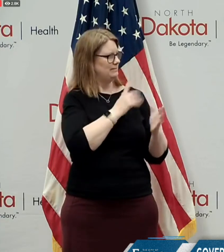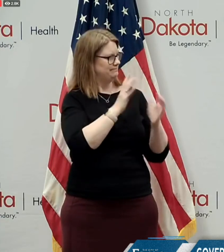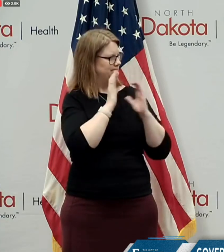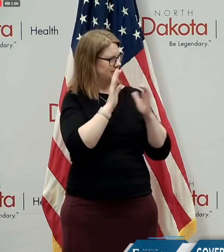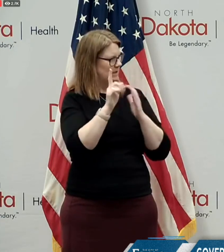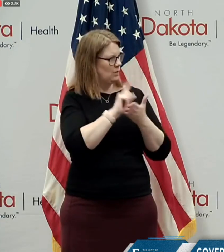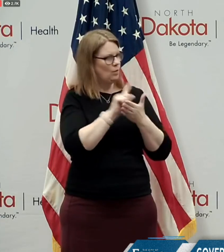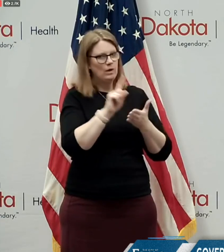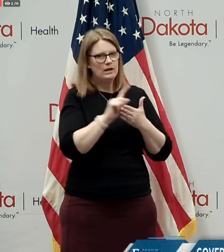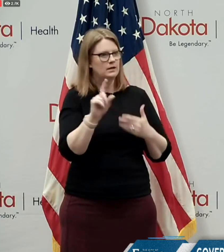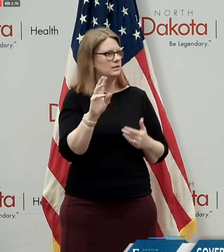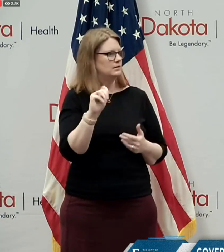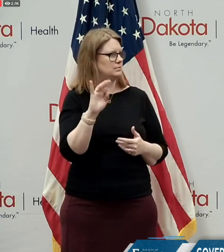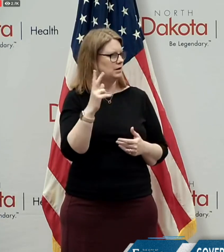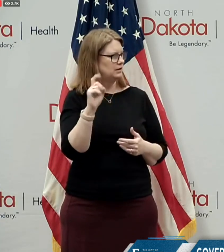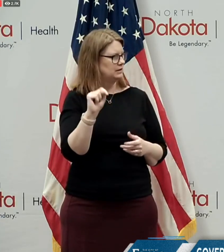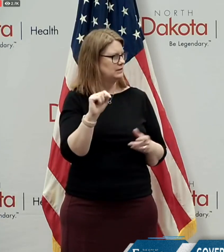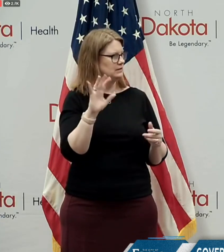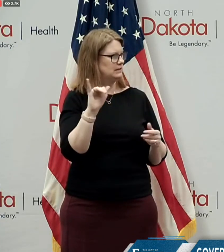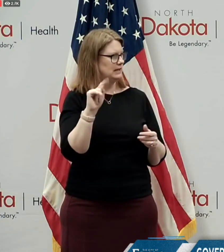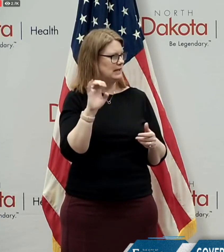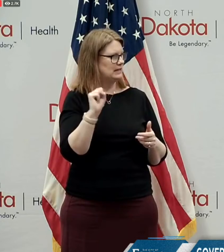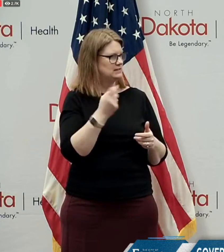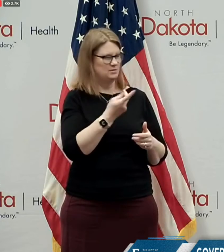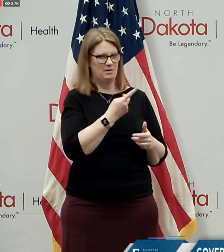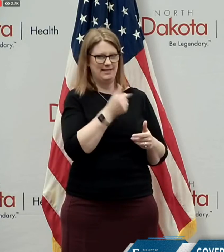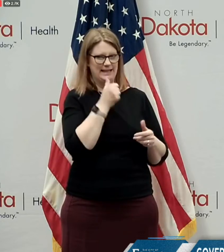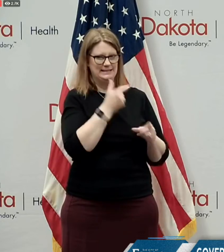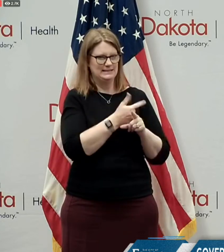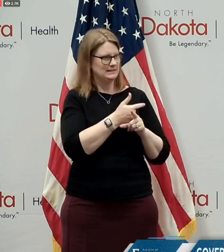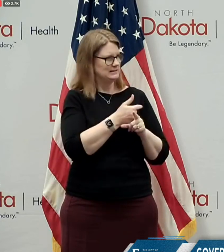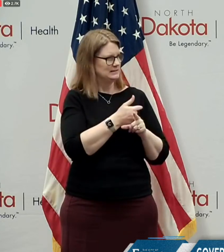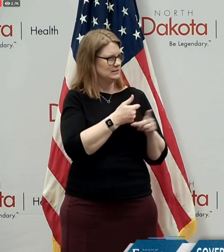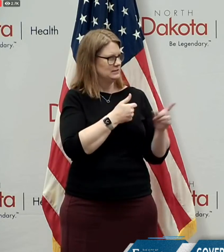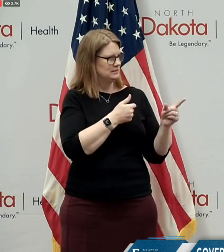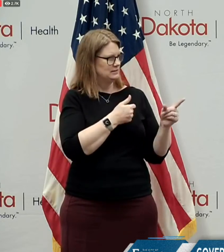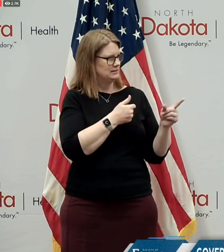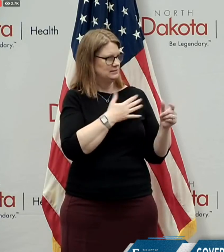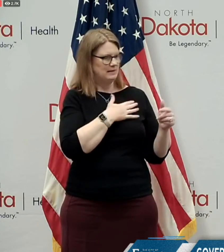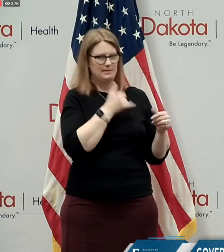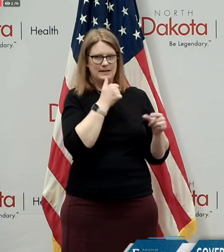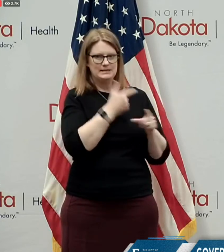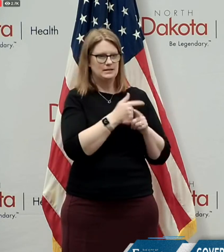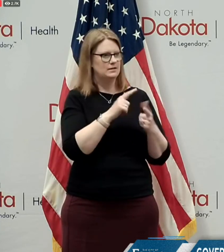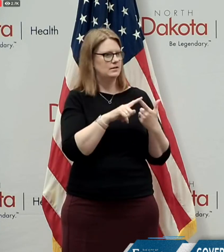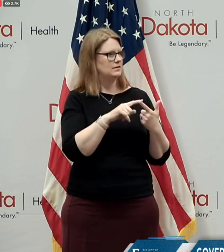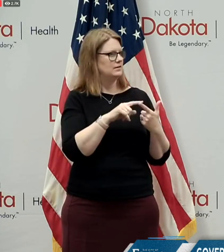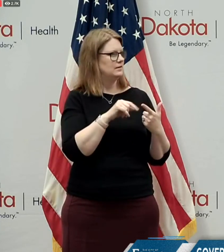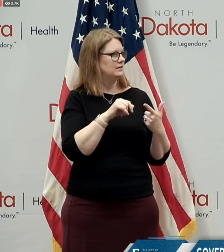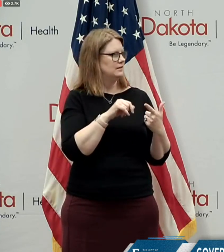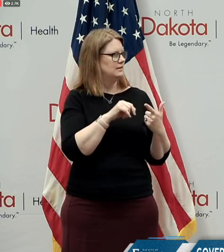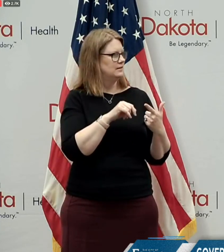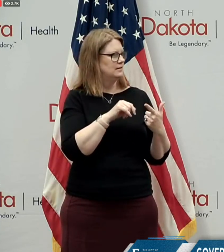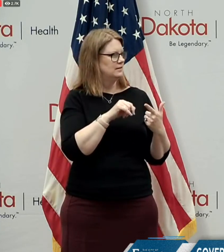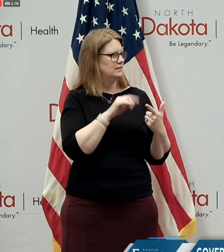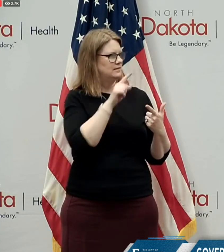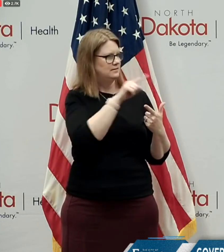team here, Margaret Gates, who is like a sister to me. We're about the same age, roughly, but I don't want to say our age,